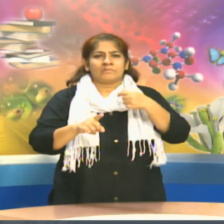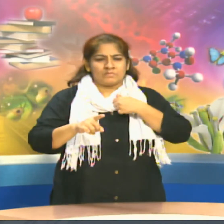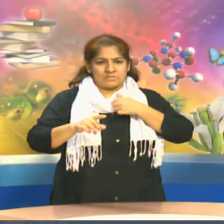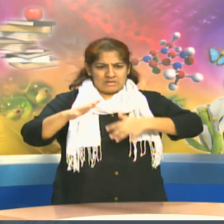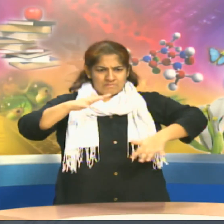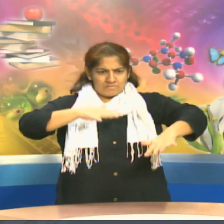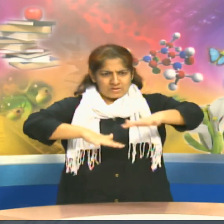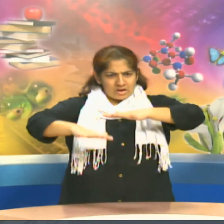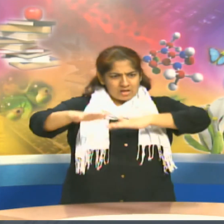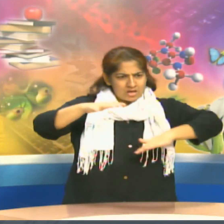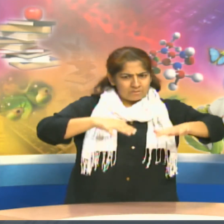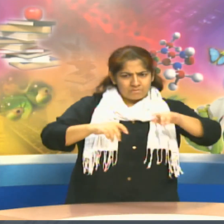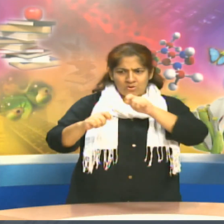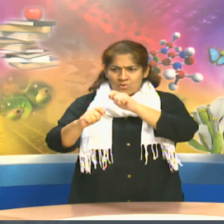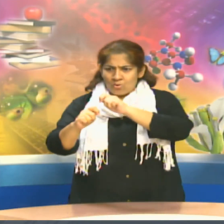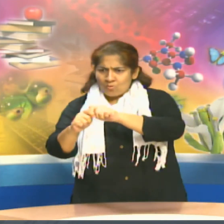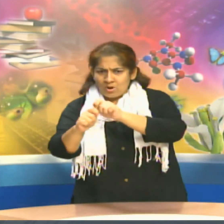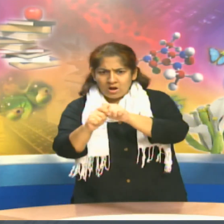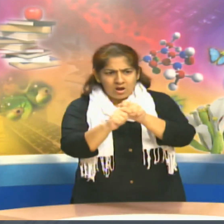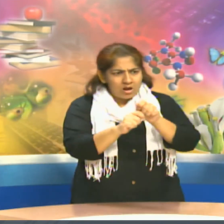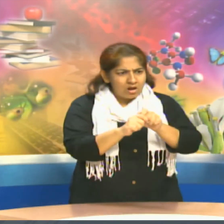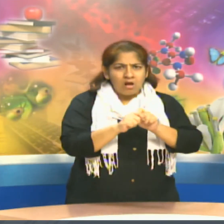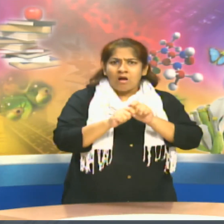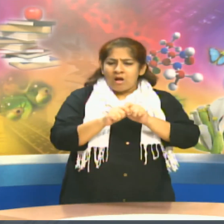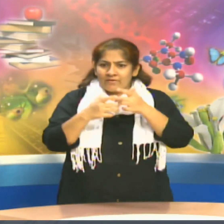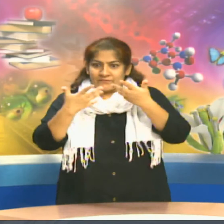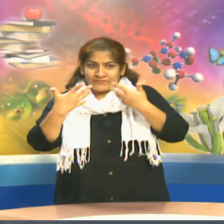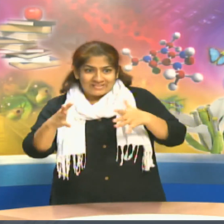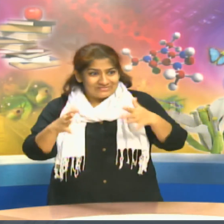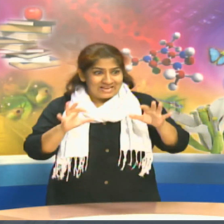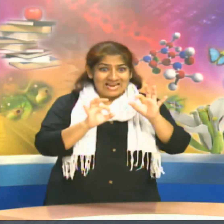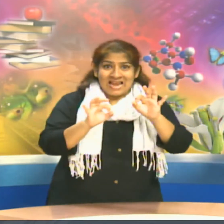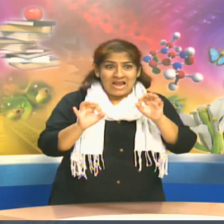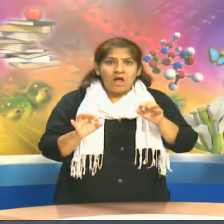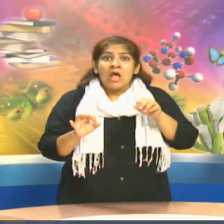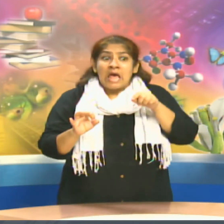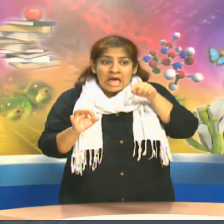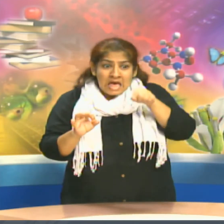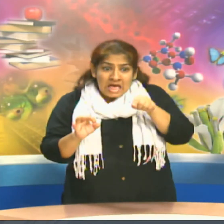important limitation is, suppose we are doing some planning and